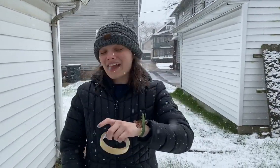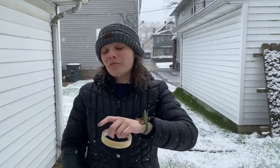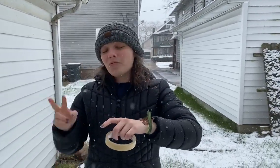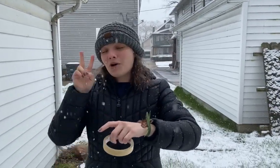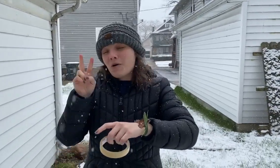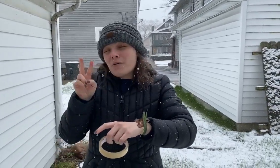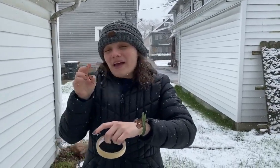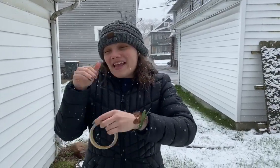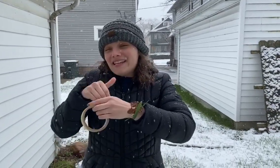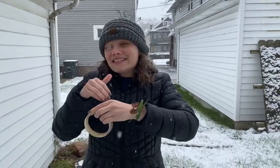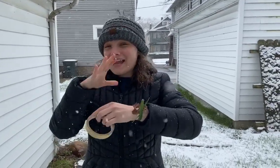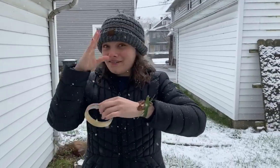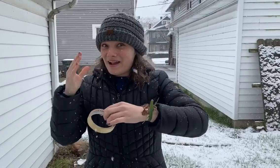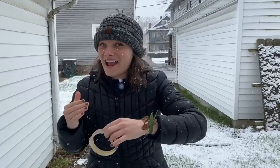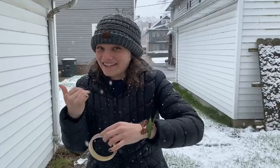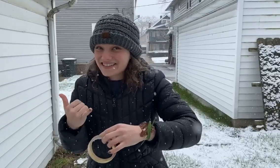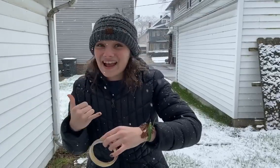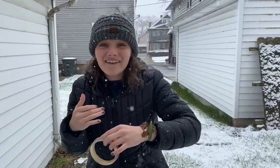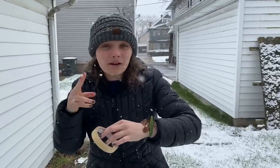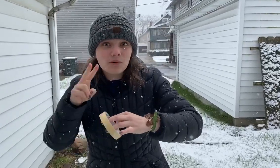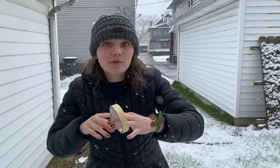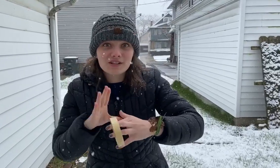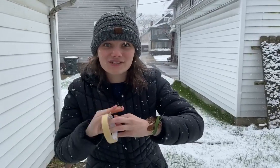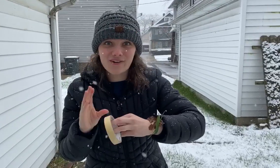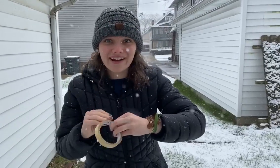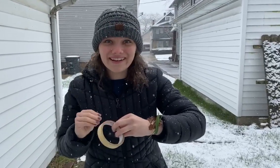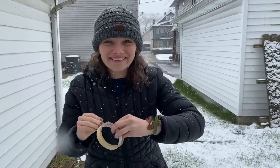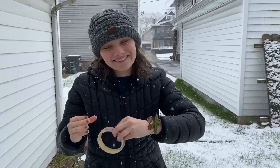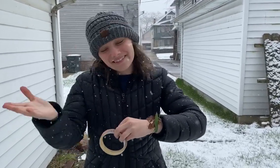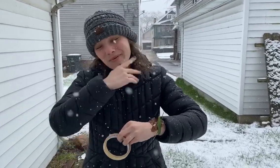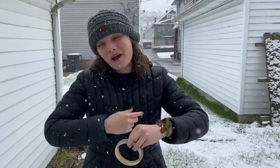we'll go inside my house now and we'll read a story. Come on.